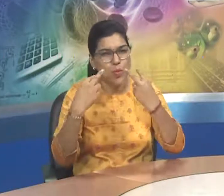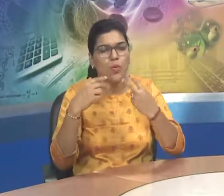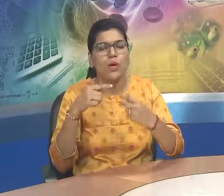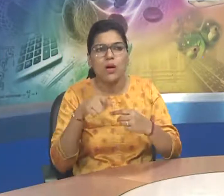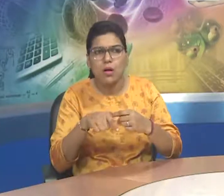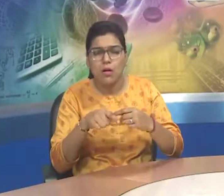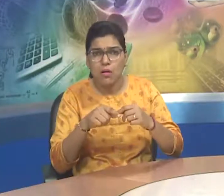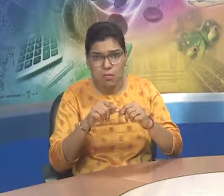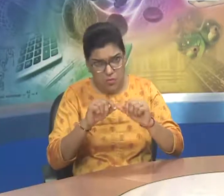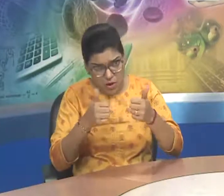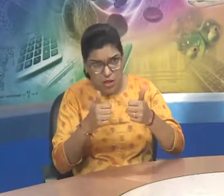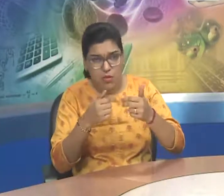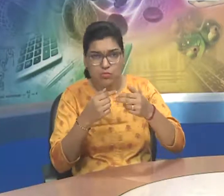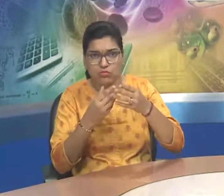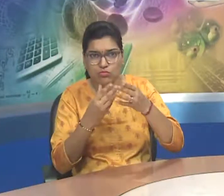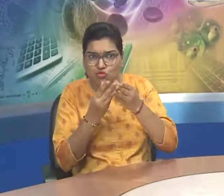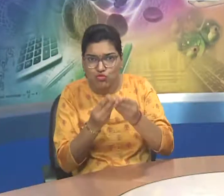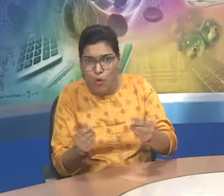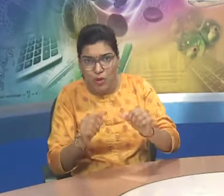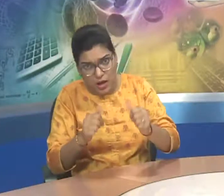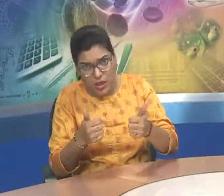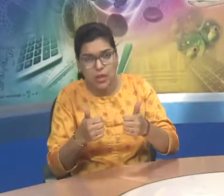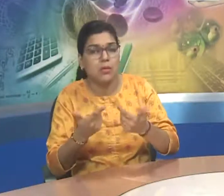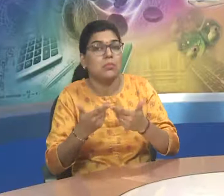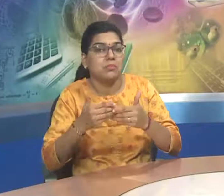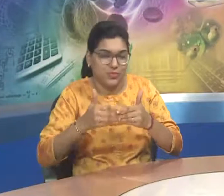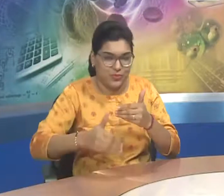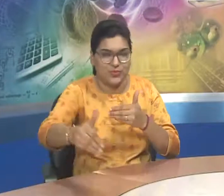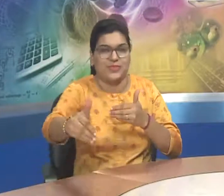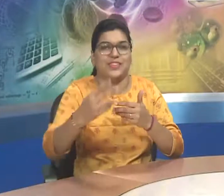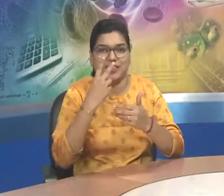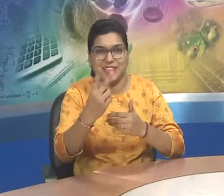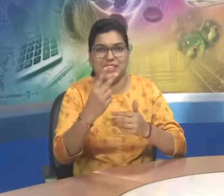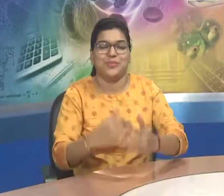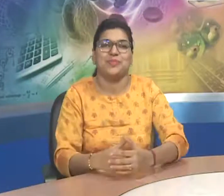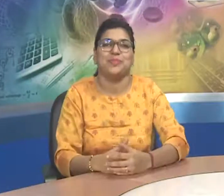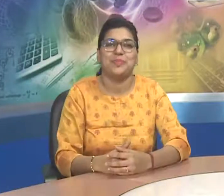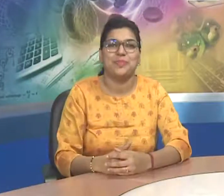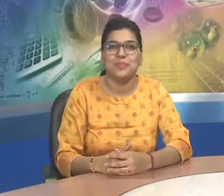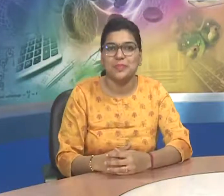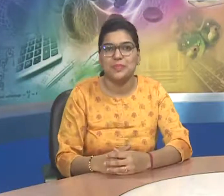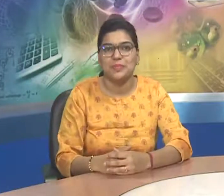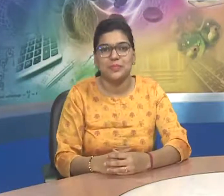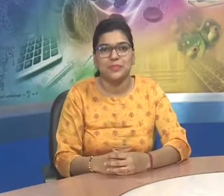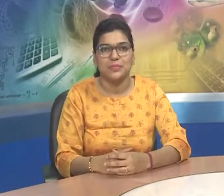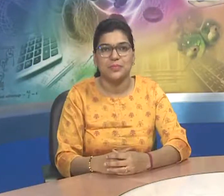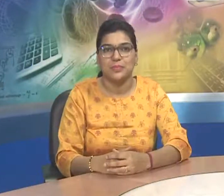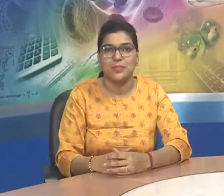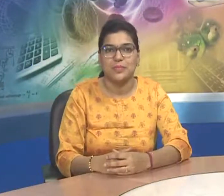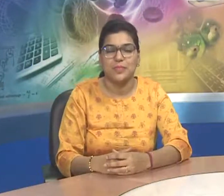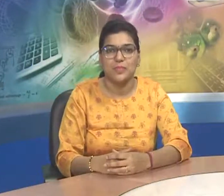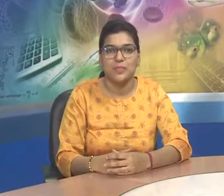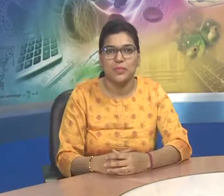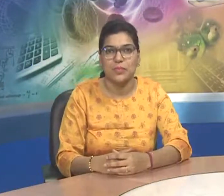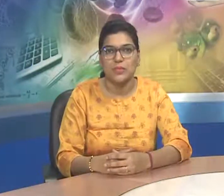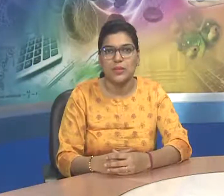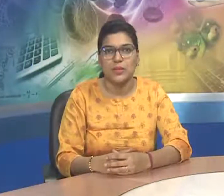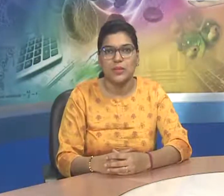Let's read and learn about some such solutions.